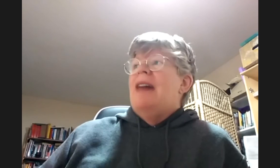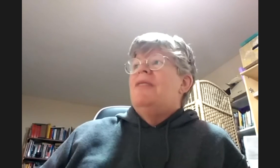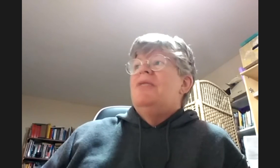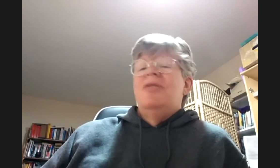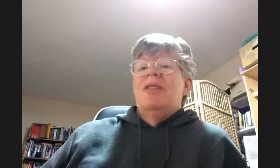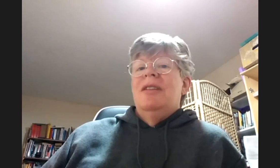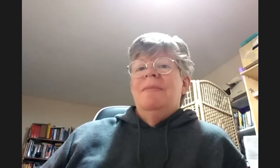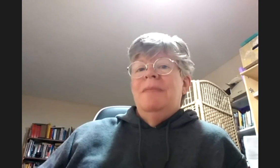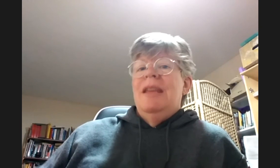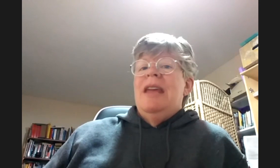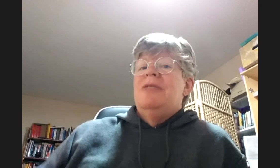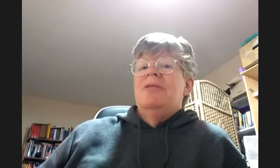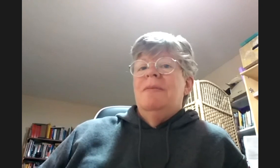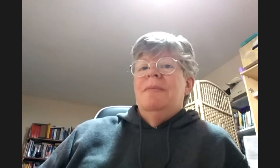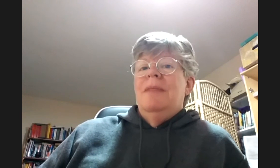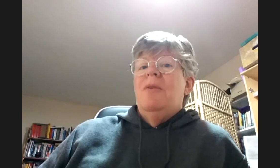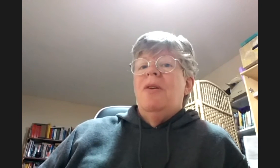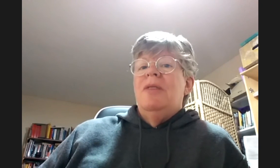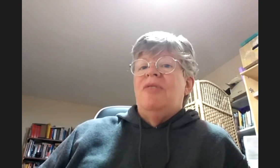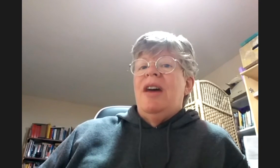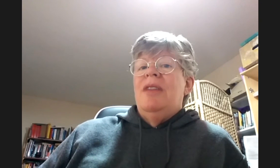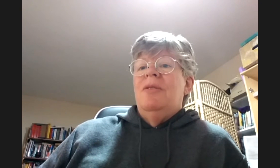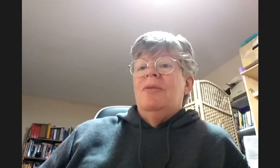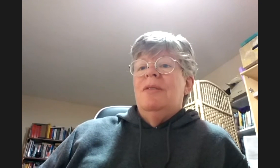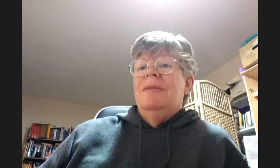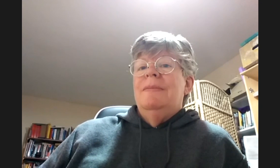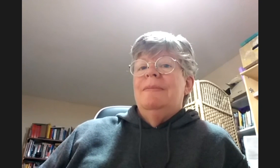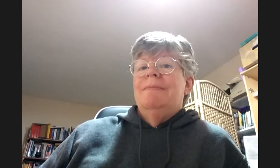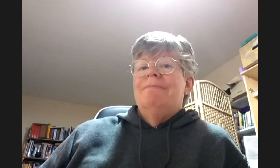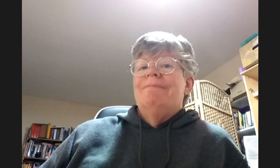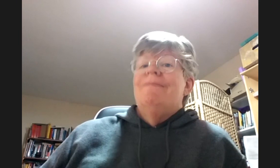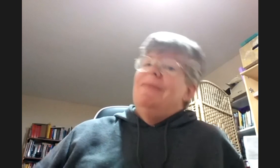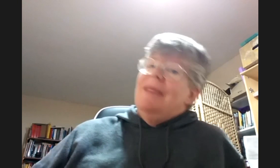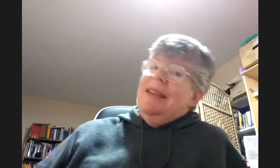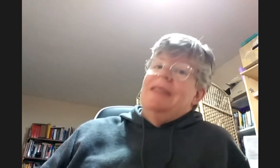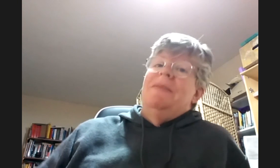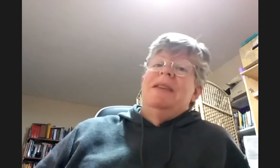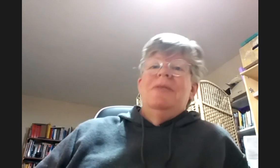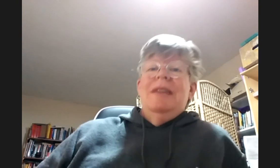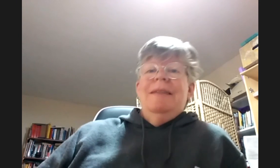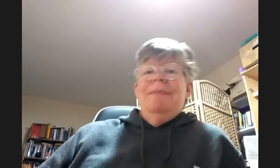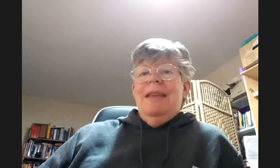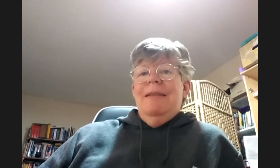of destruction in nature, you will always find renewal. That's my story. Thank you.